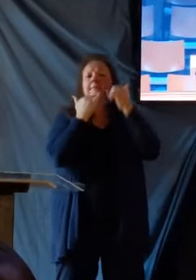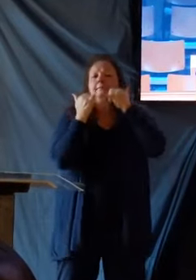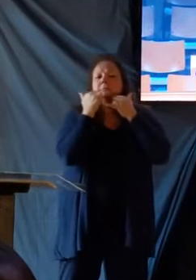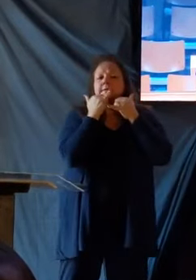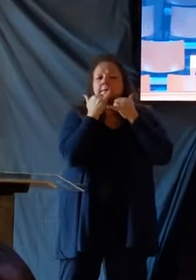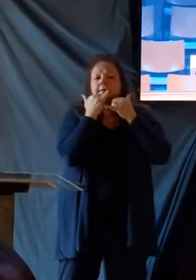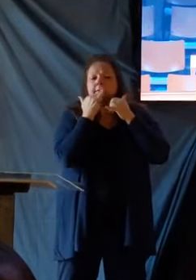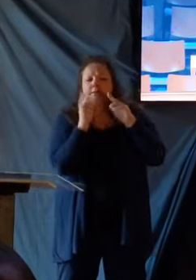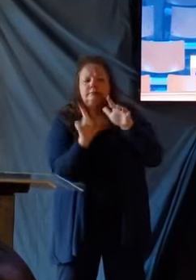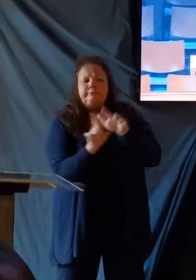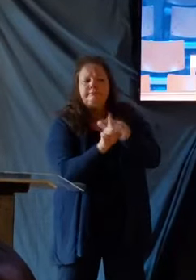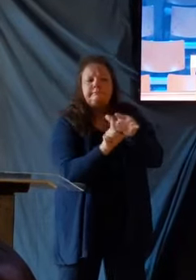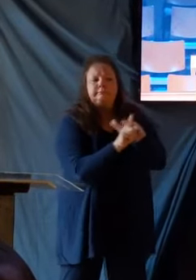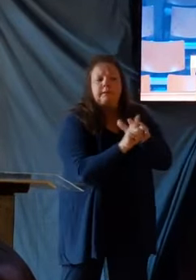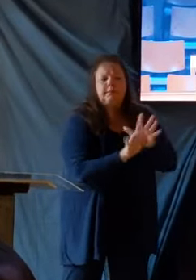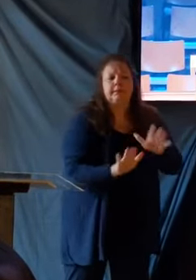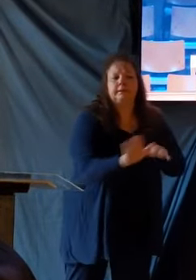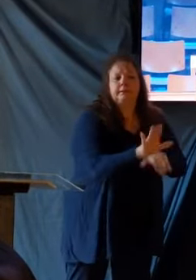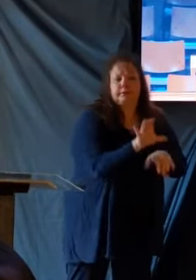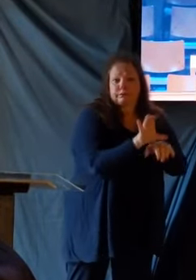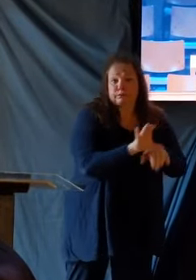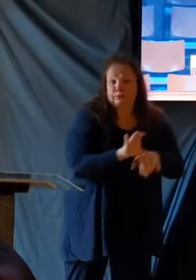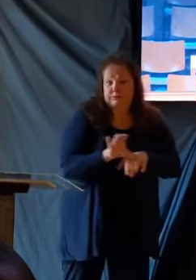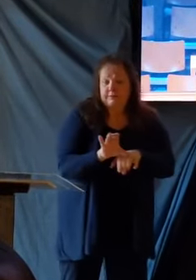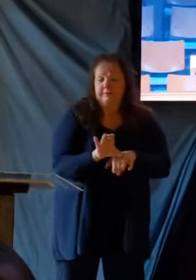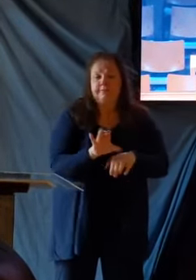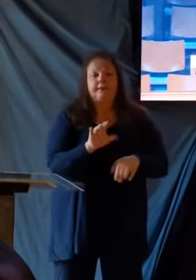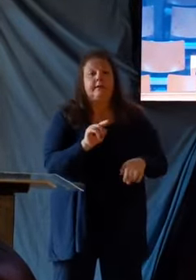that was finding its way into the church.